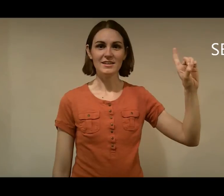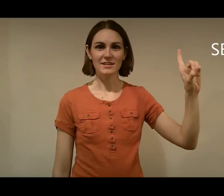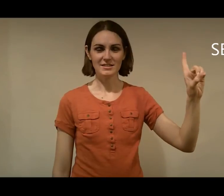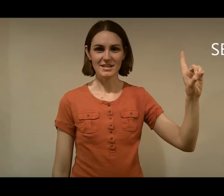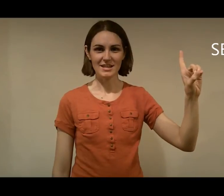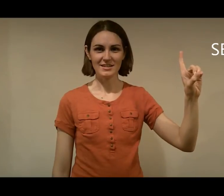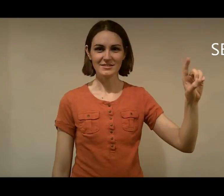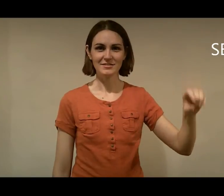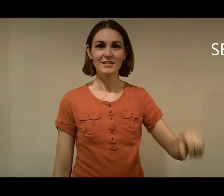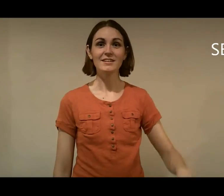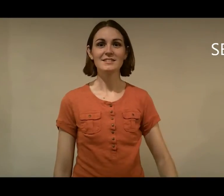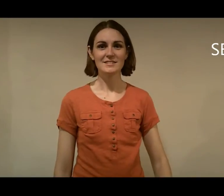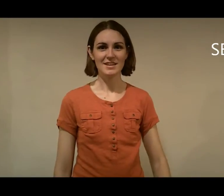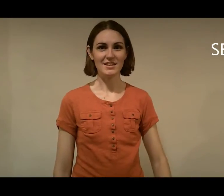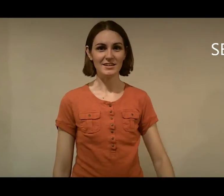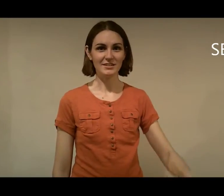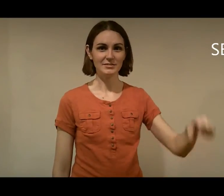S-E-E-D. Seed.